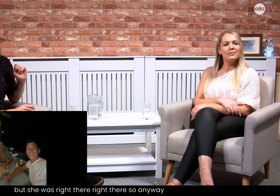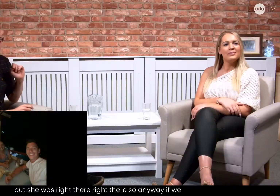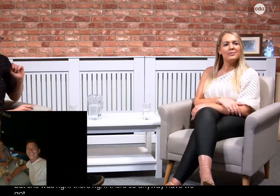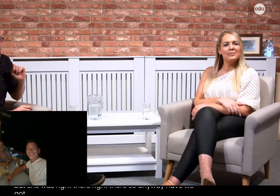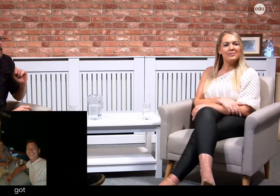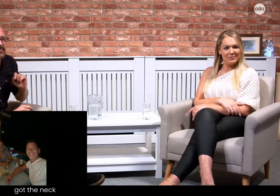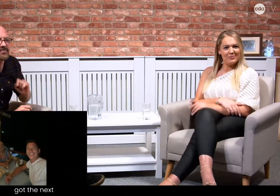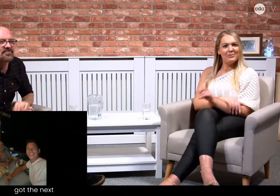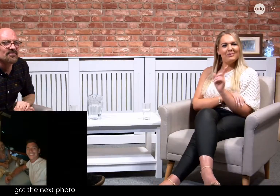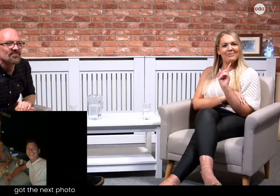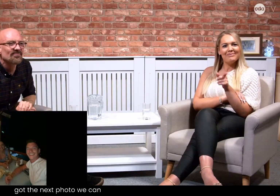at?